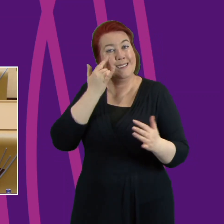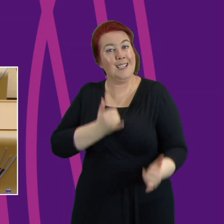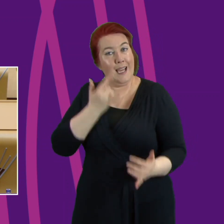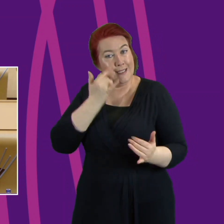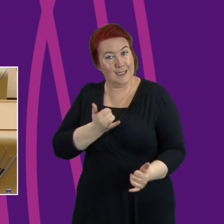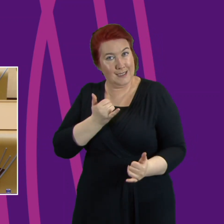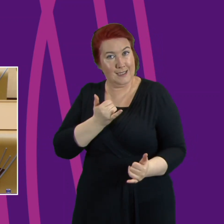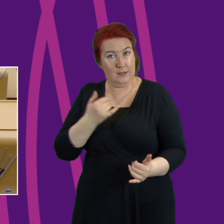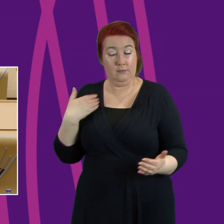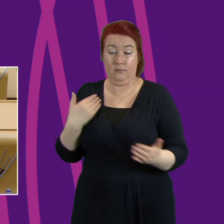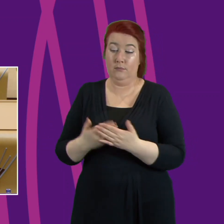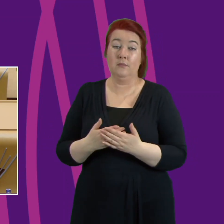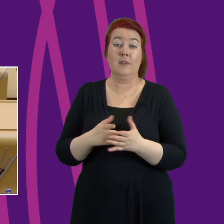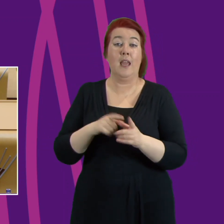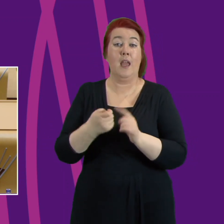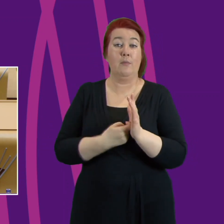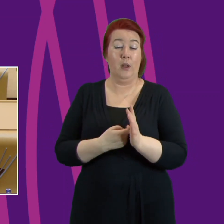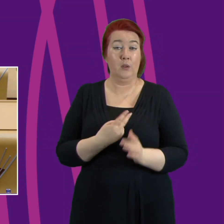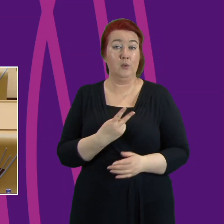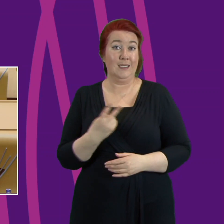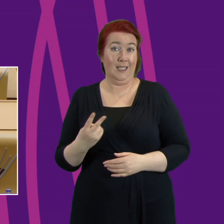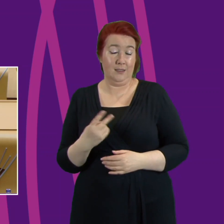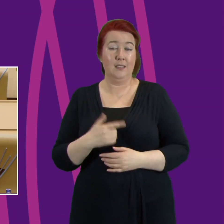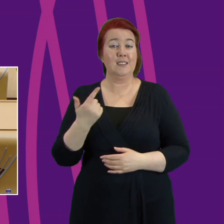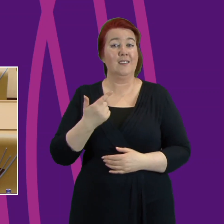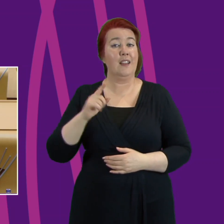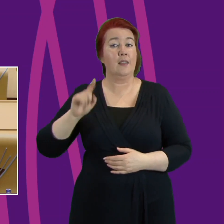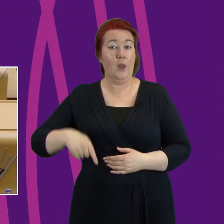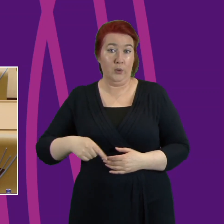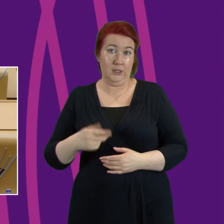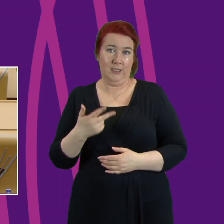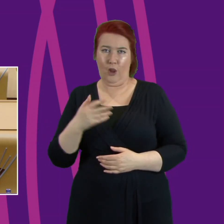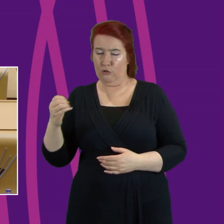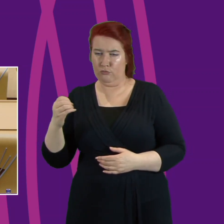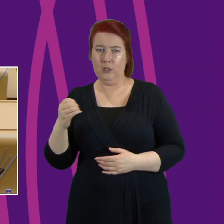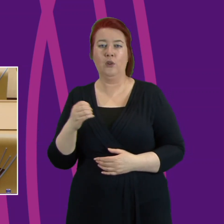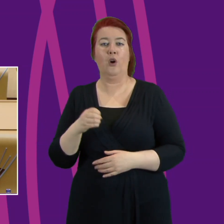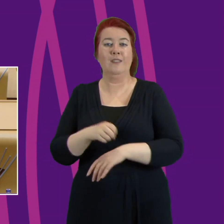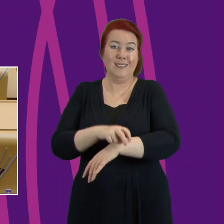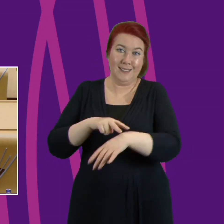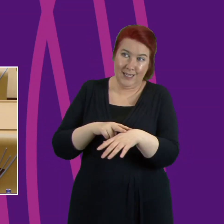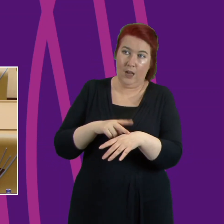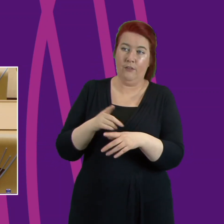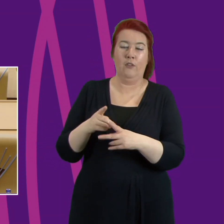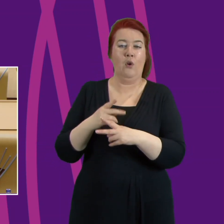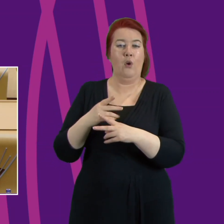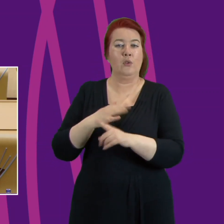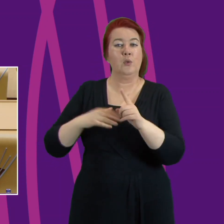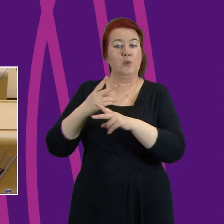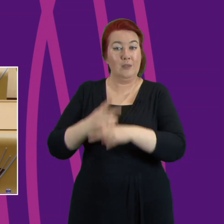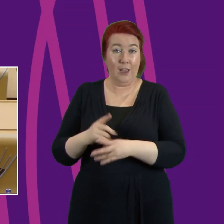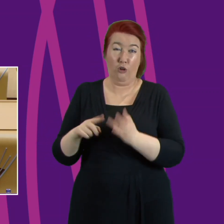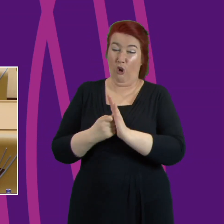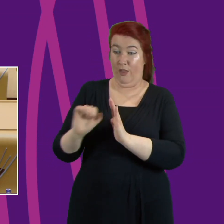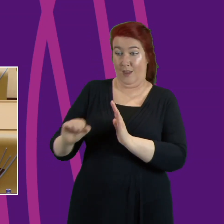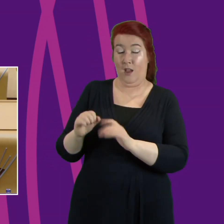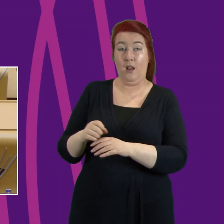22nd, 17,800 health and social care staff or symptomatic household members had been